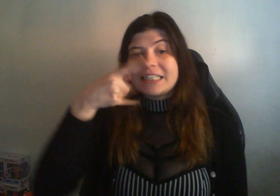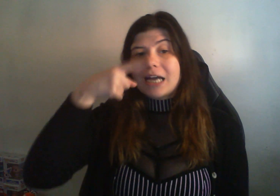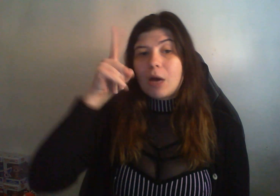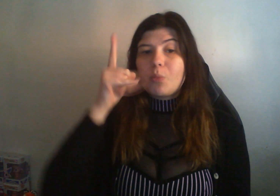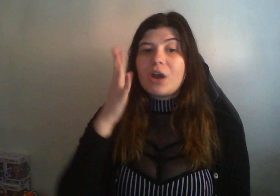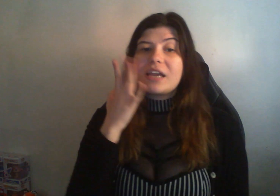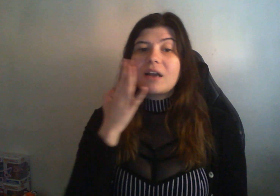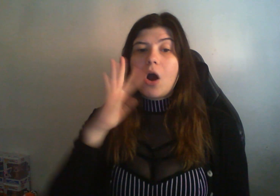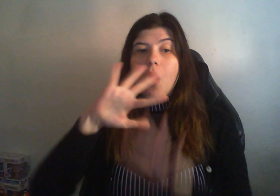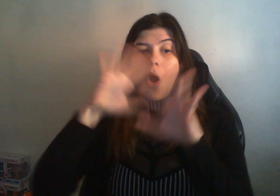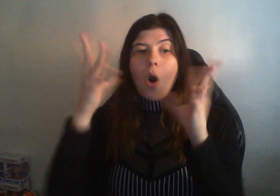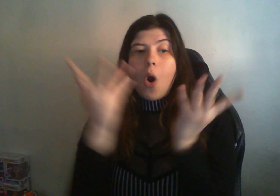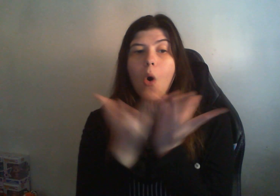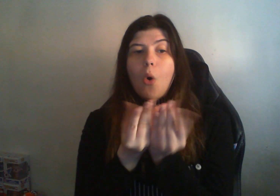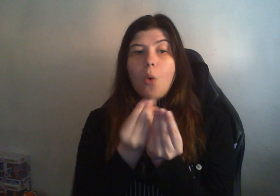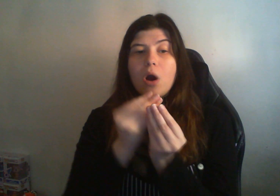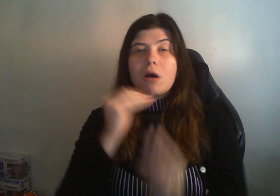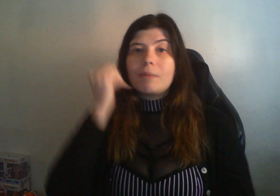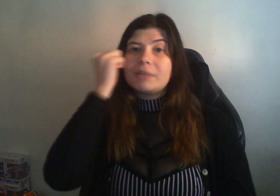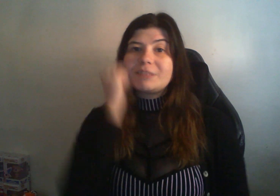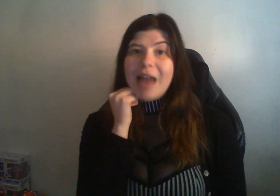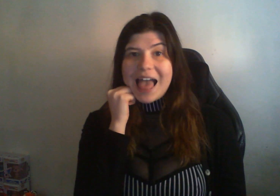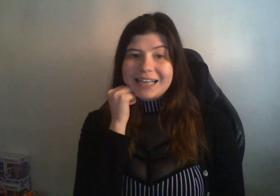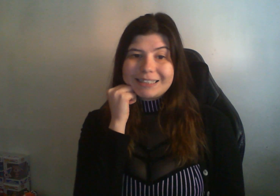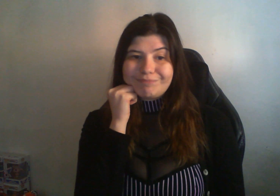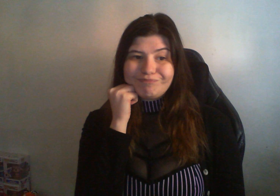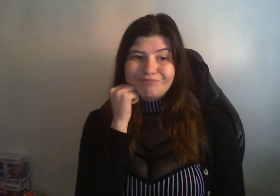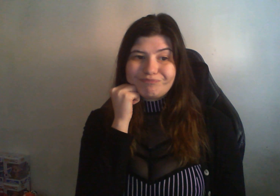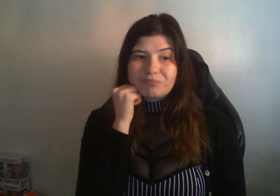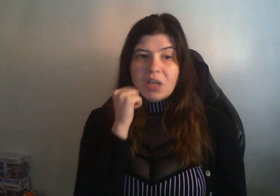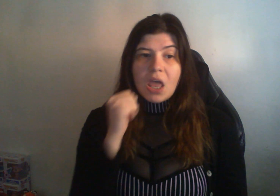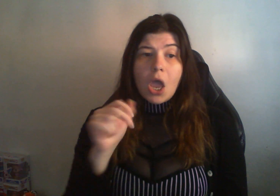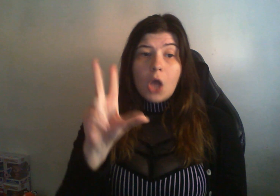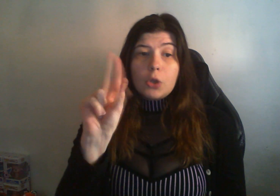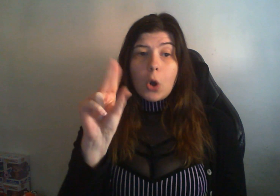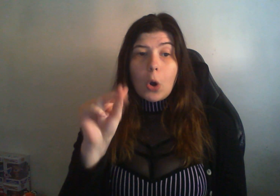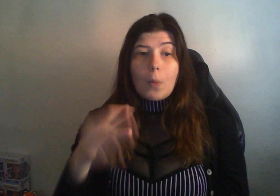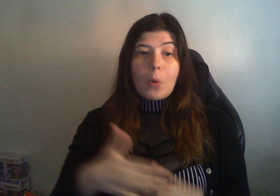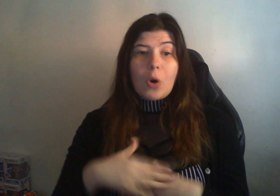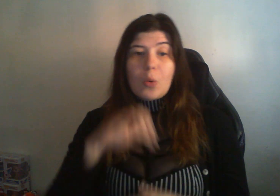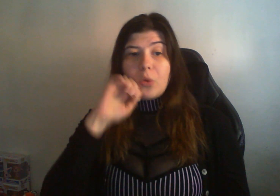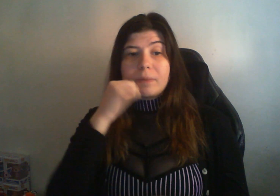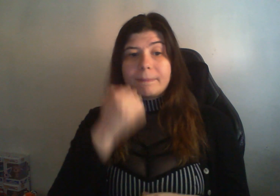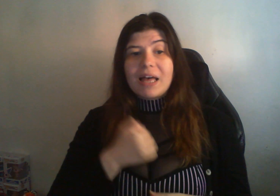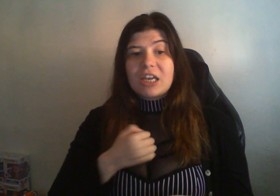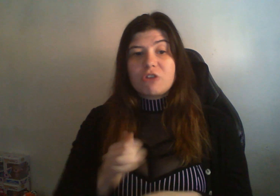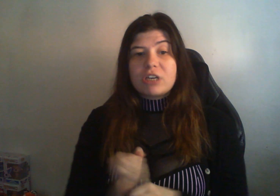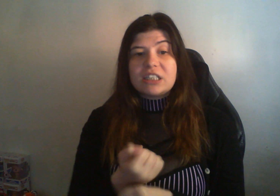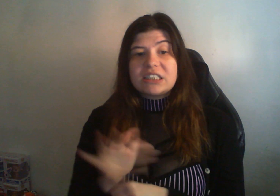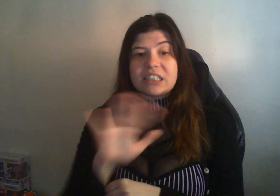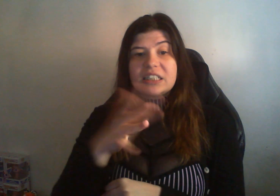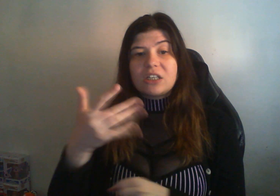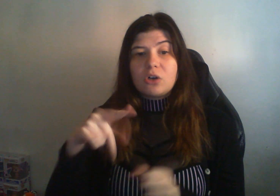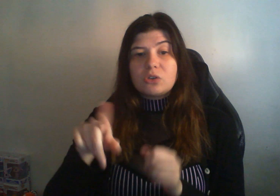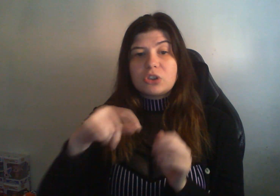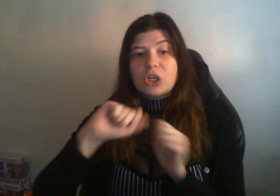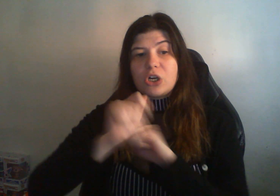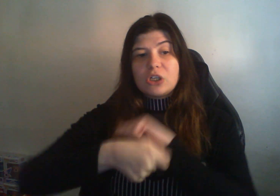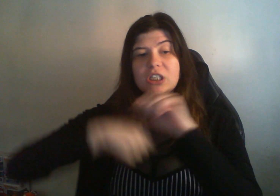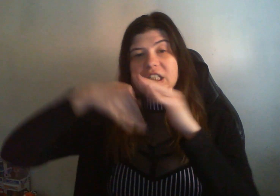up like the world is black. No more will my green single turn into